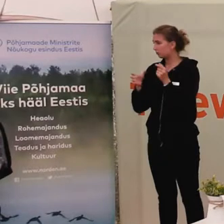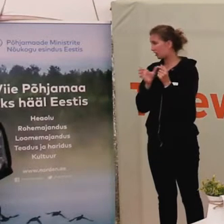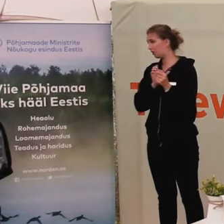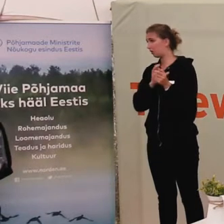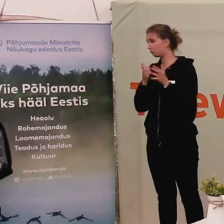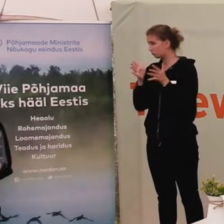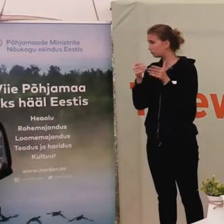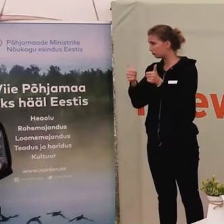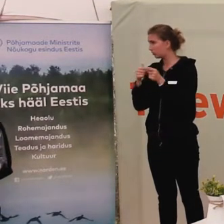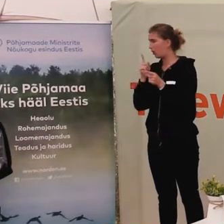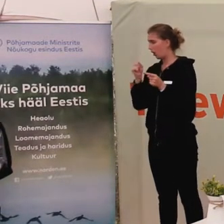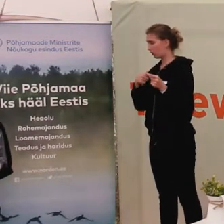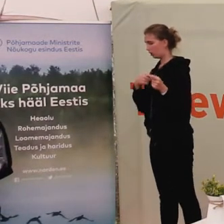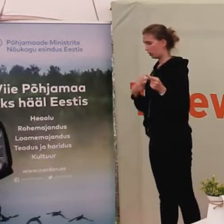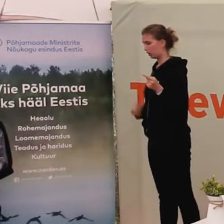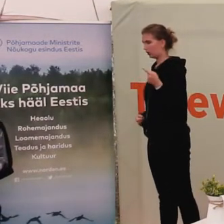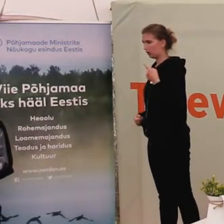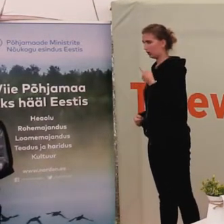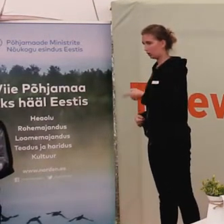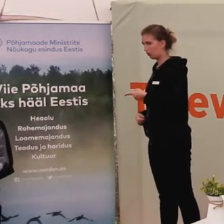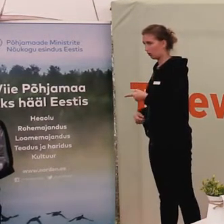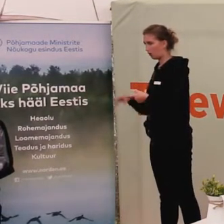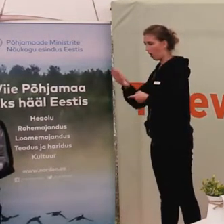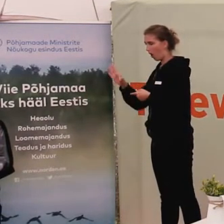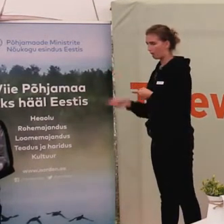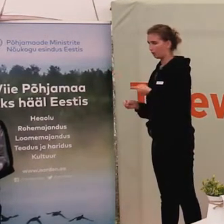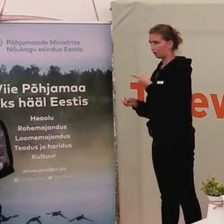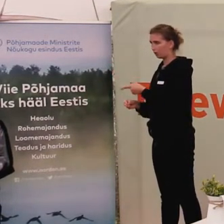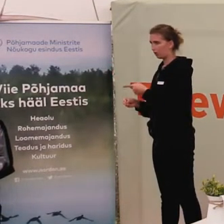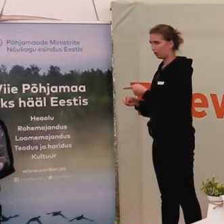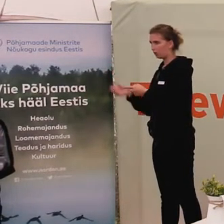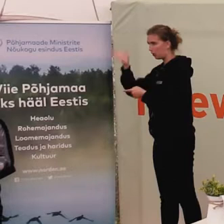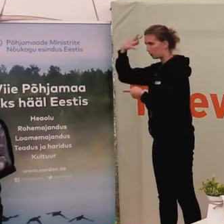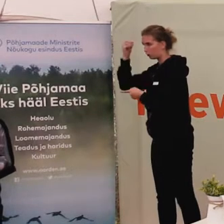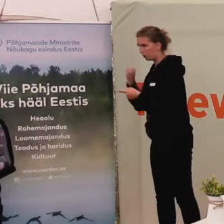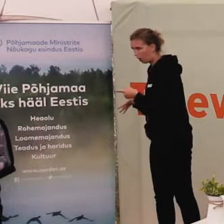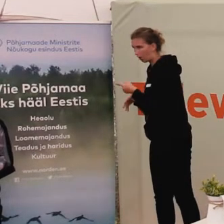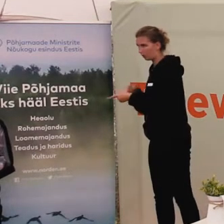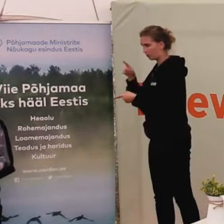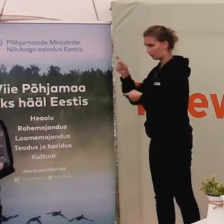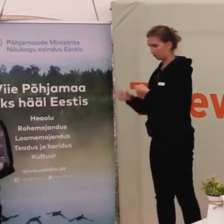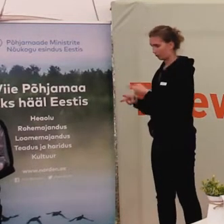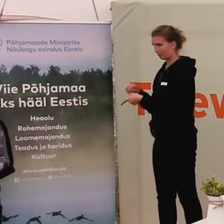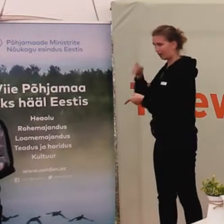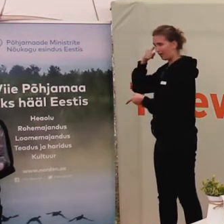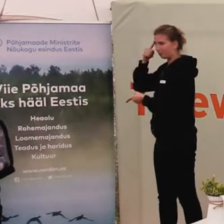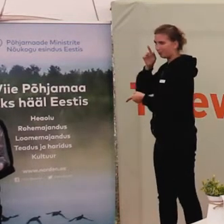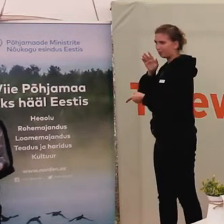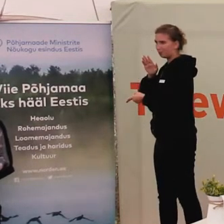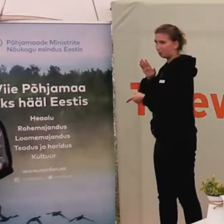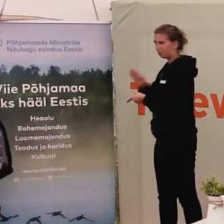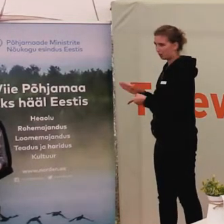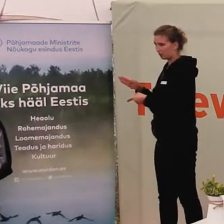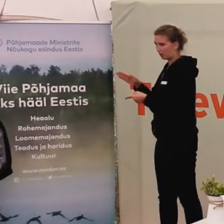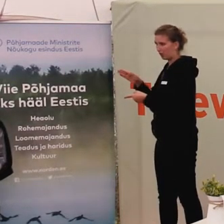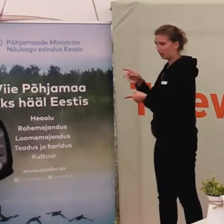but China, the continent of Africa, Saudi Arabia, these countries are not thinking the way that we